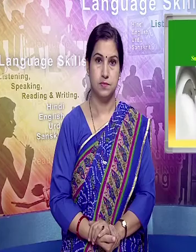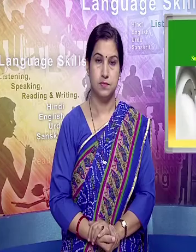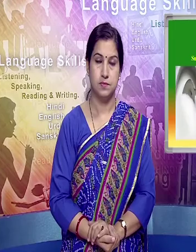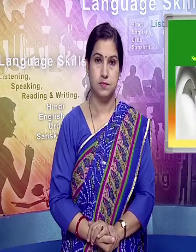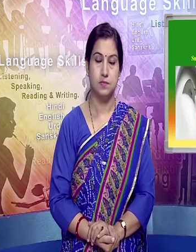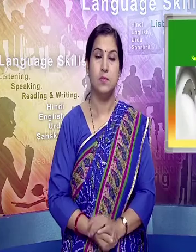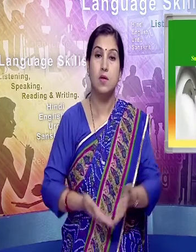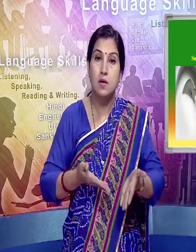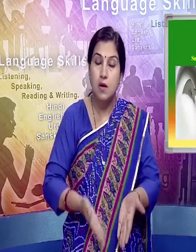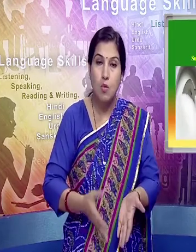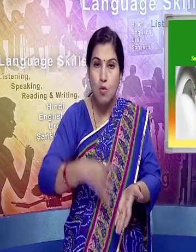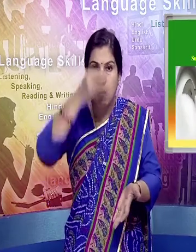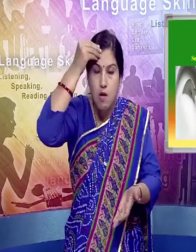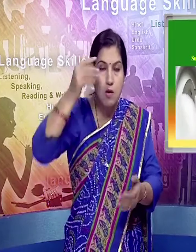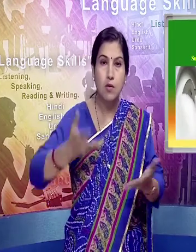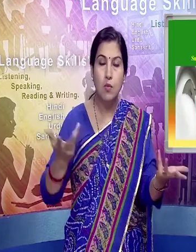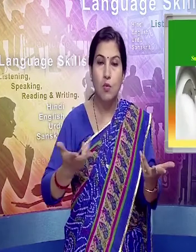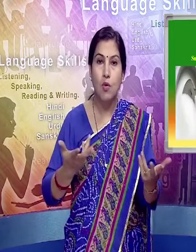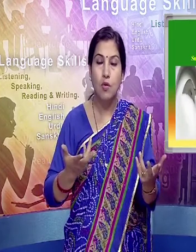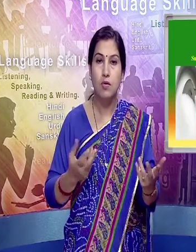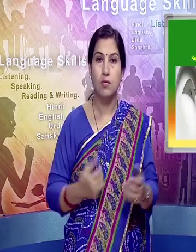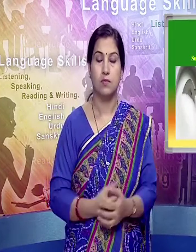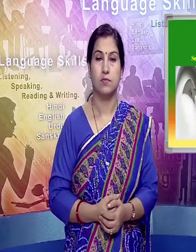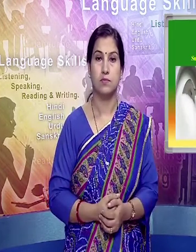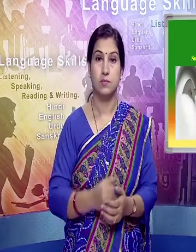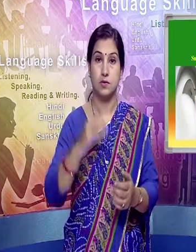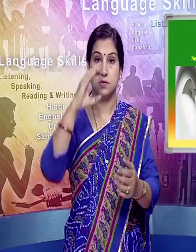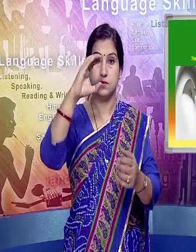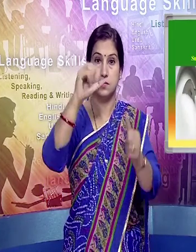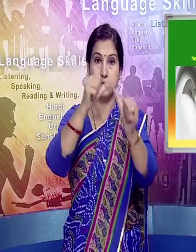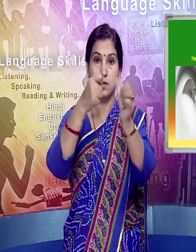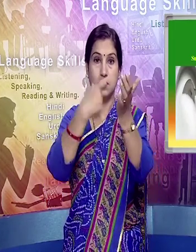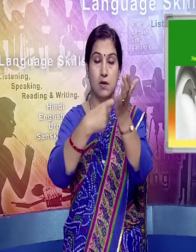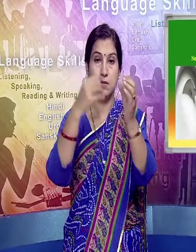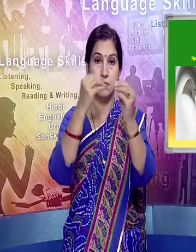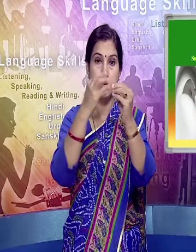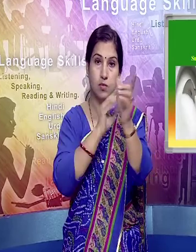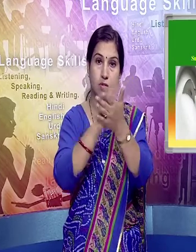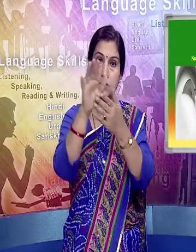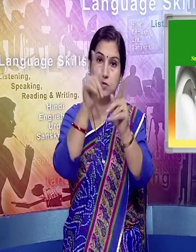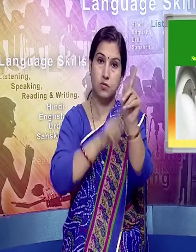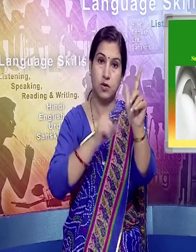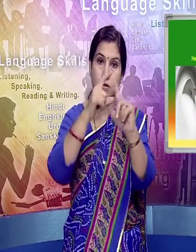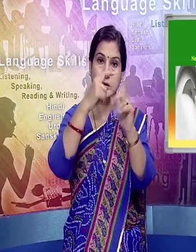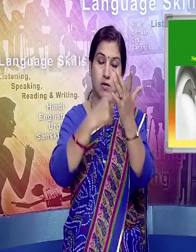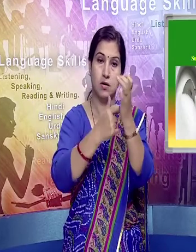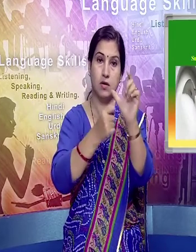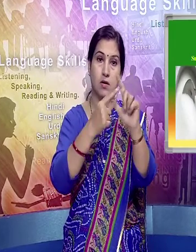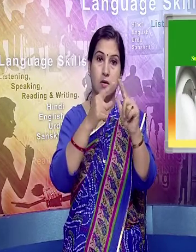Now we will learn about the types of carbohydrates. This is very important to